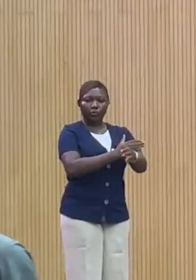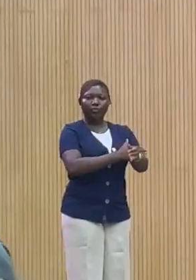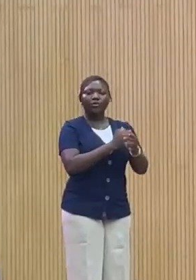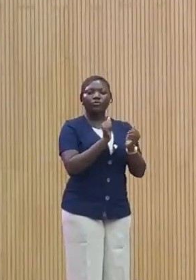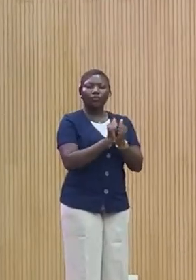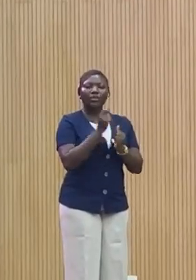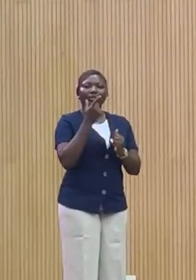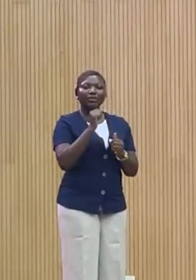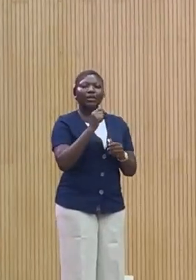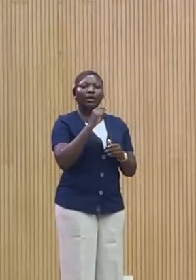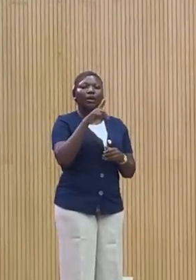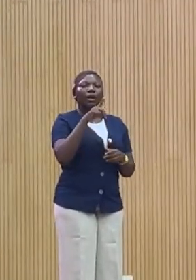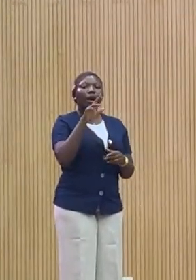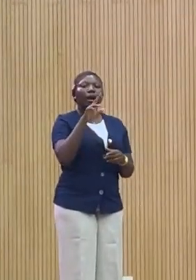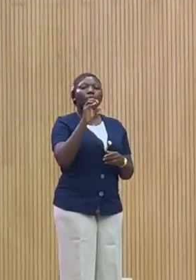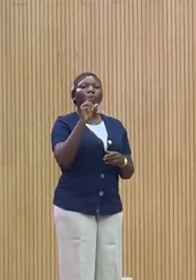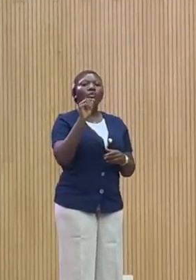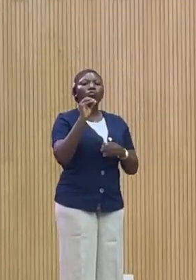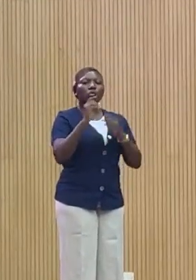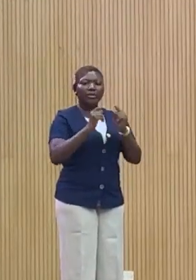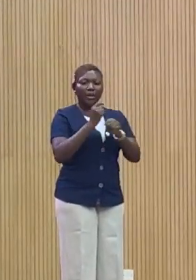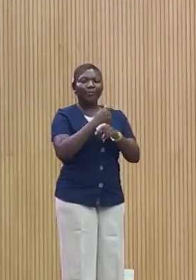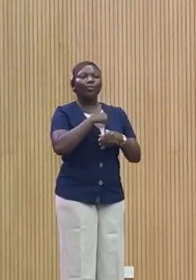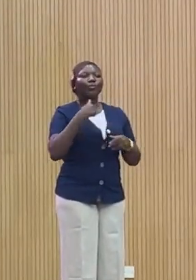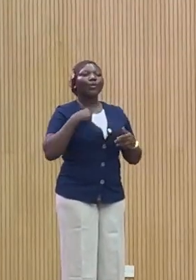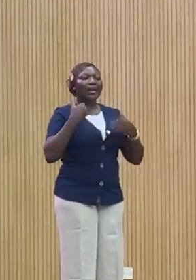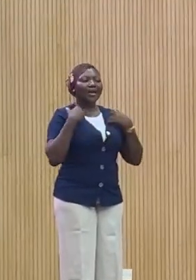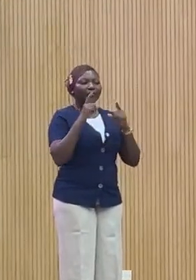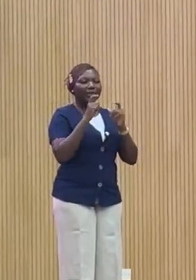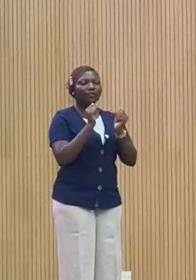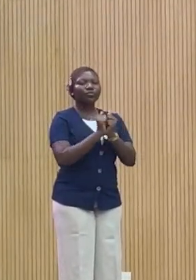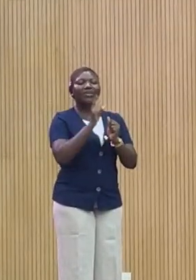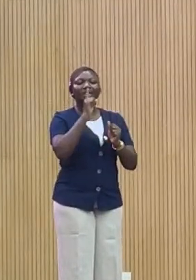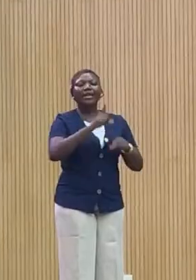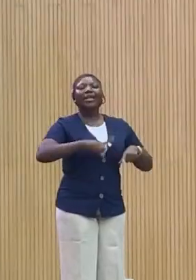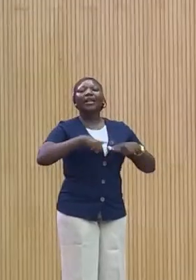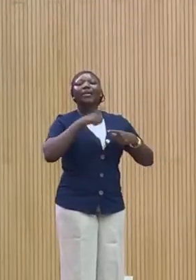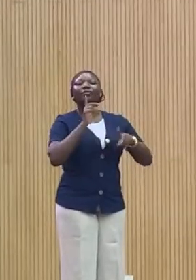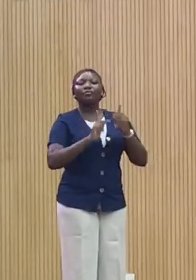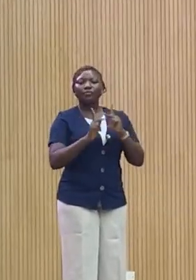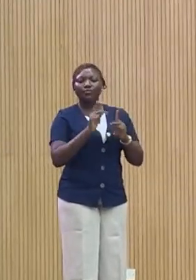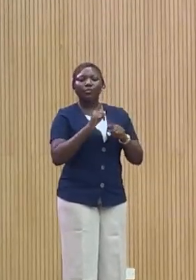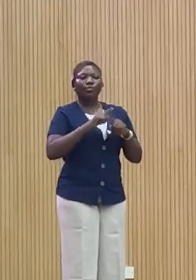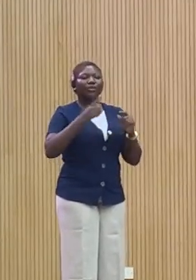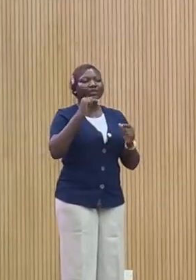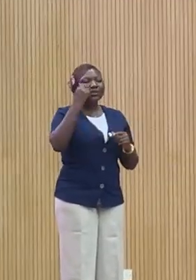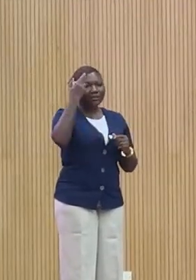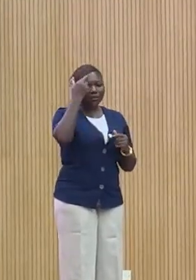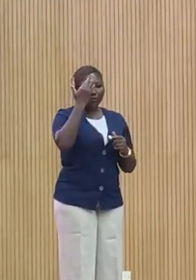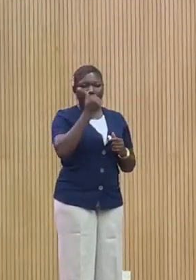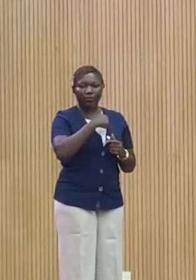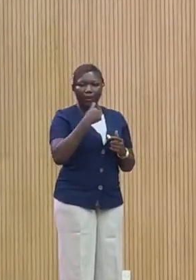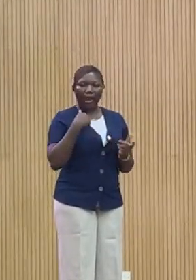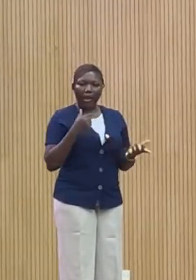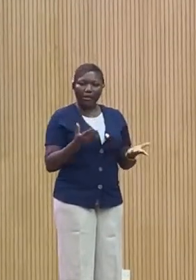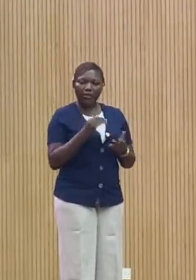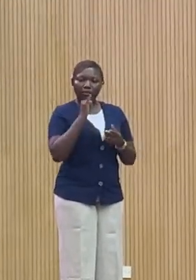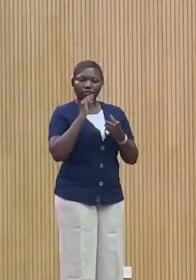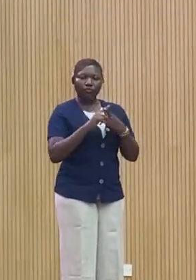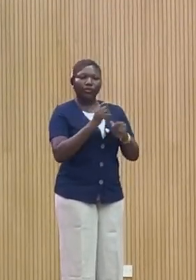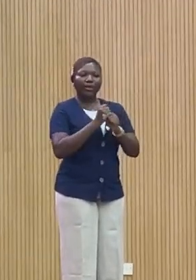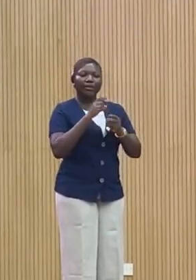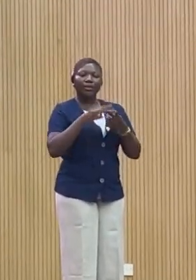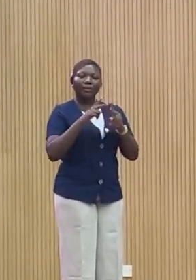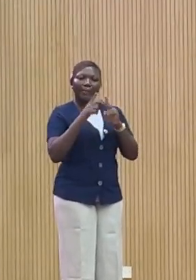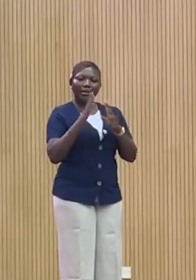time, and we have tested it in real life with people, but it's been in limited tests so far. The main reason we're actually here is so that we can actually get a partnership so we